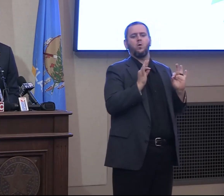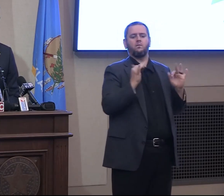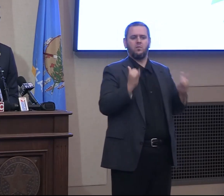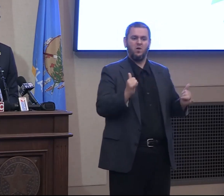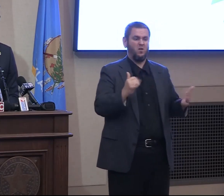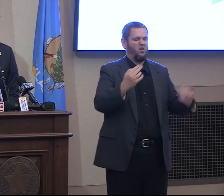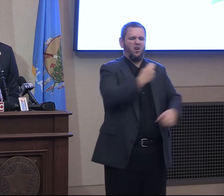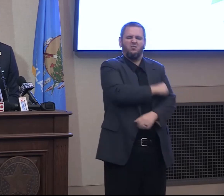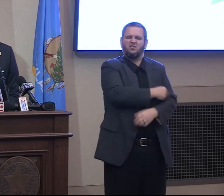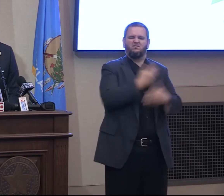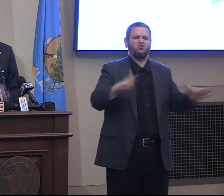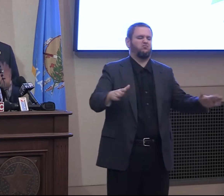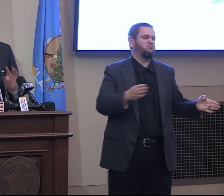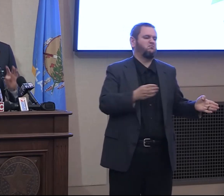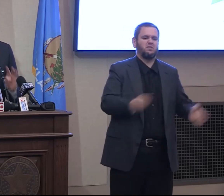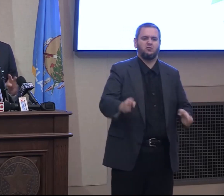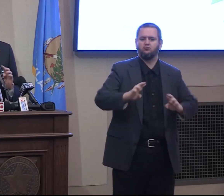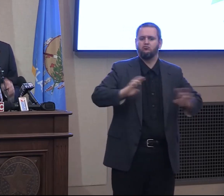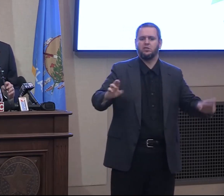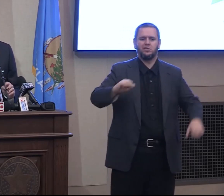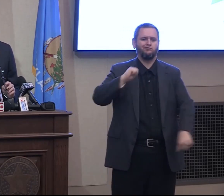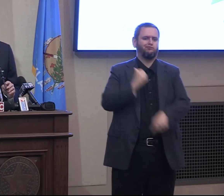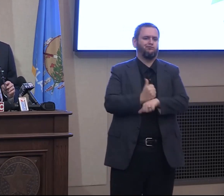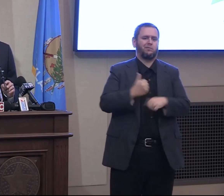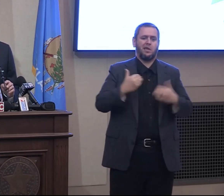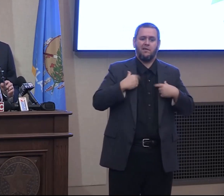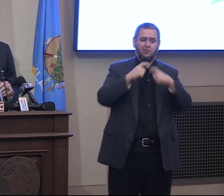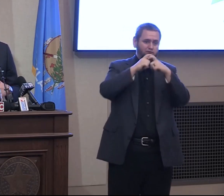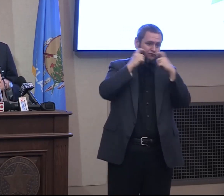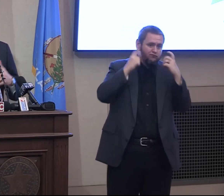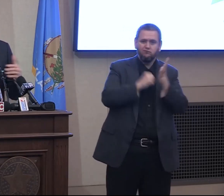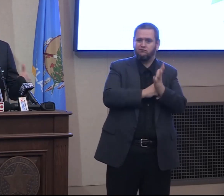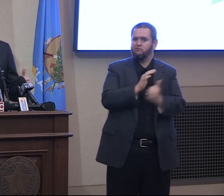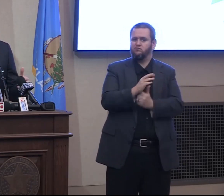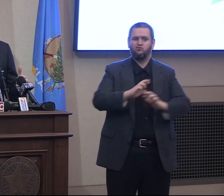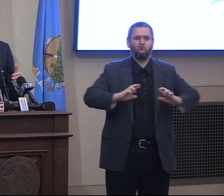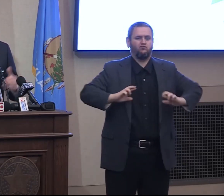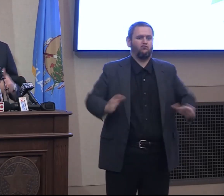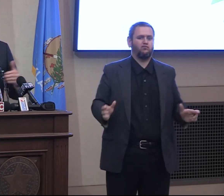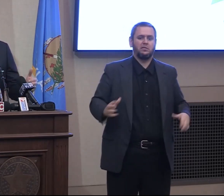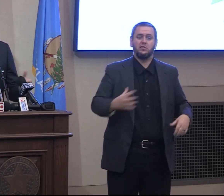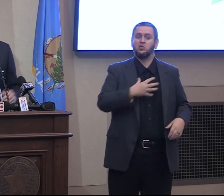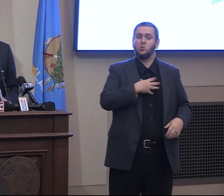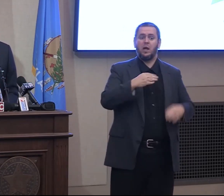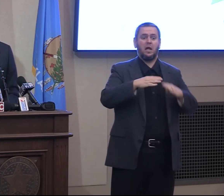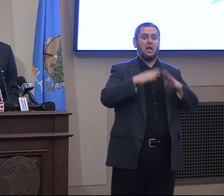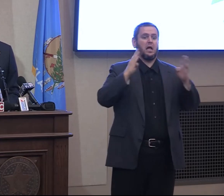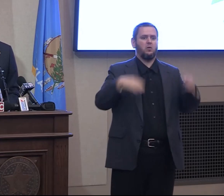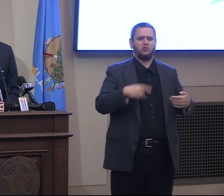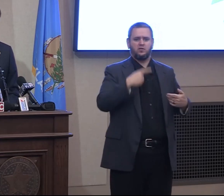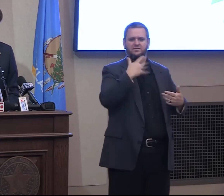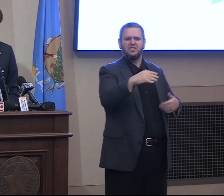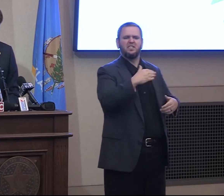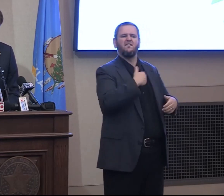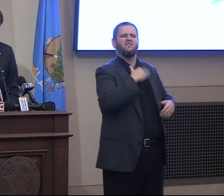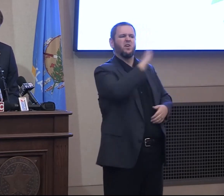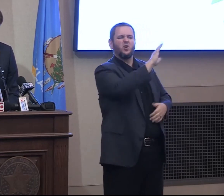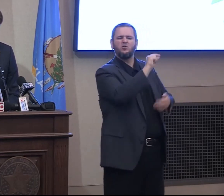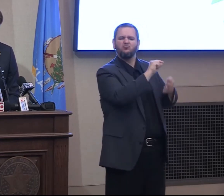House guidelines have four main gates that we had to get through before we could start opening up our